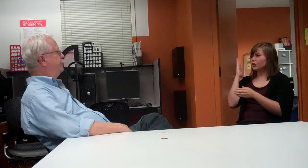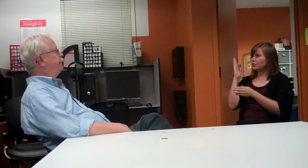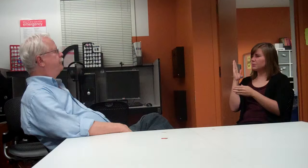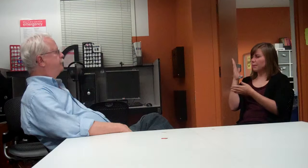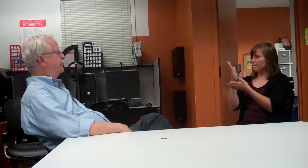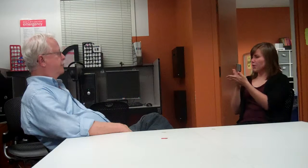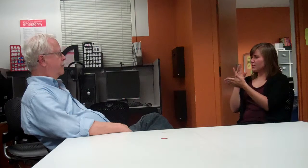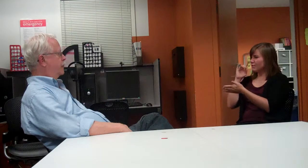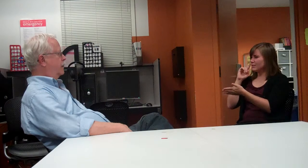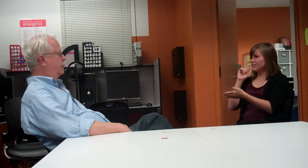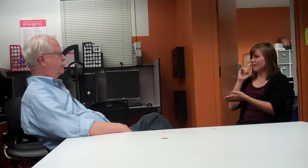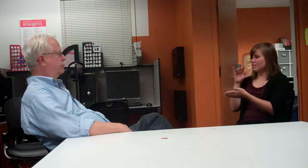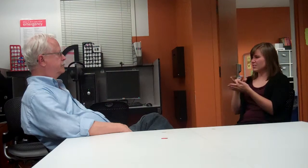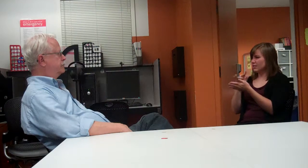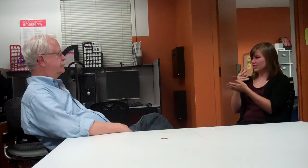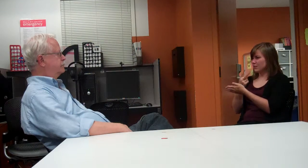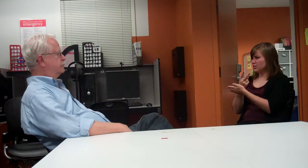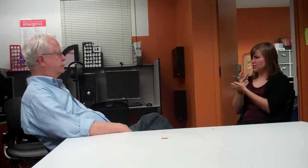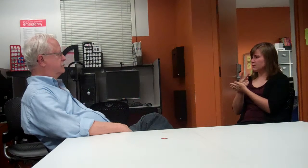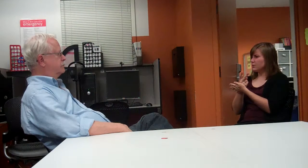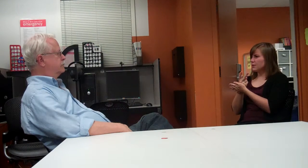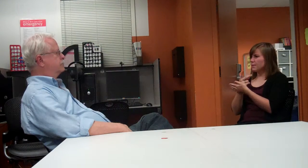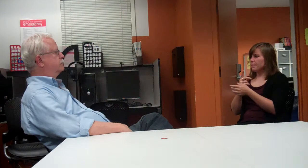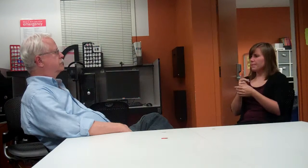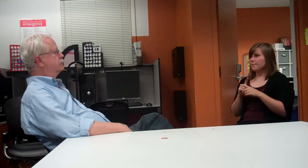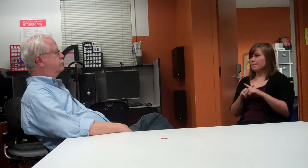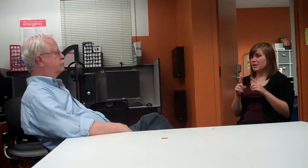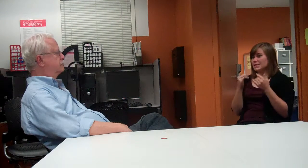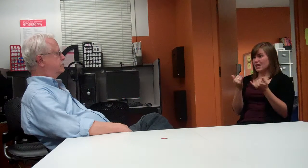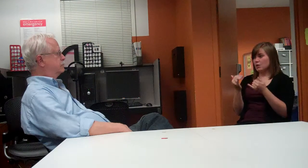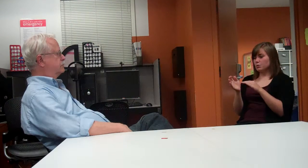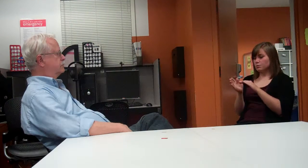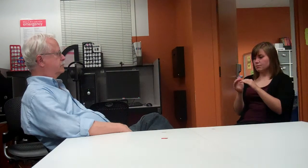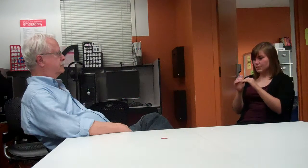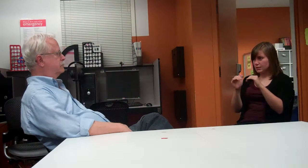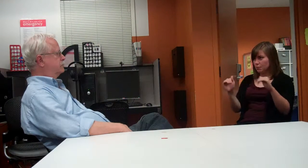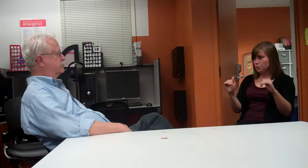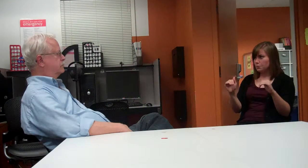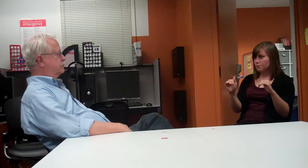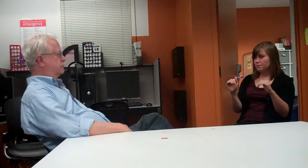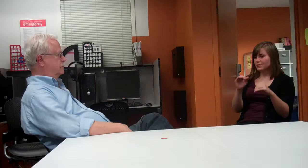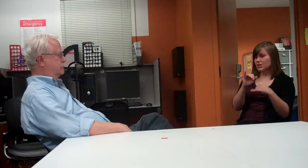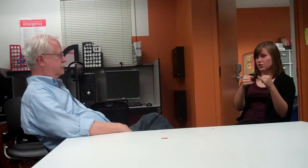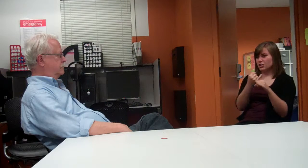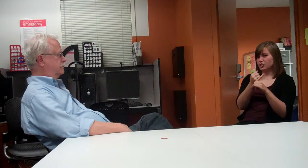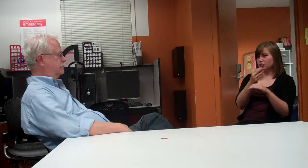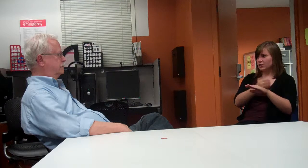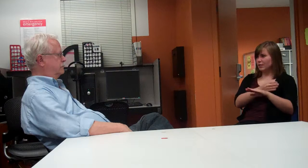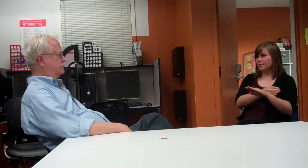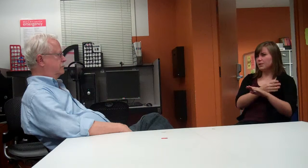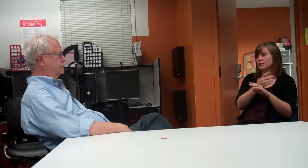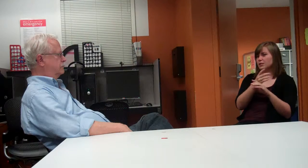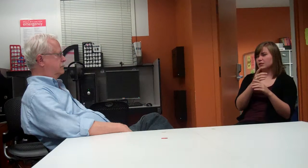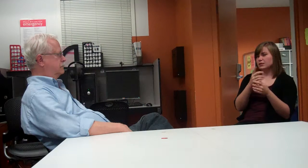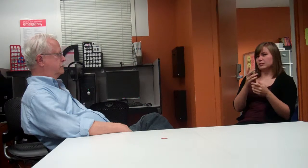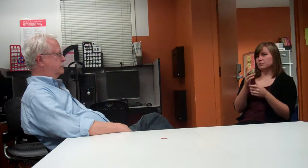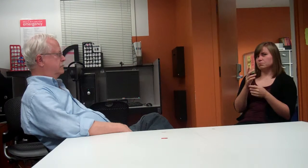Studies master's degree, but I think now it's its own major, and it's International Development, so it's like developing countries